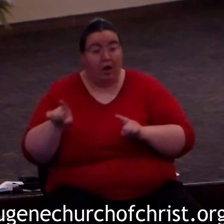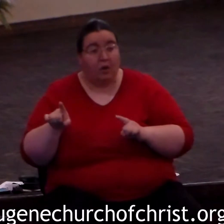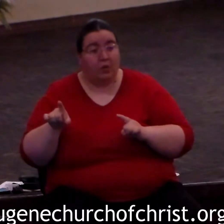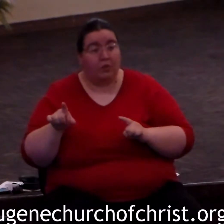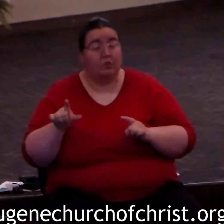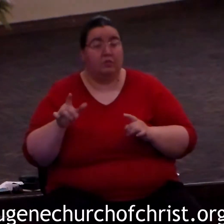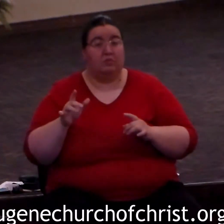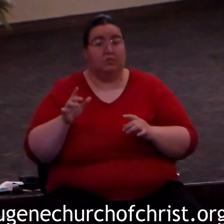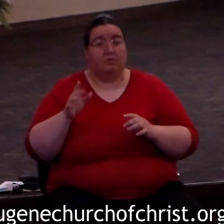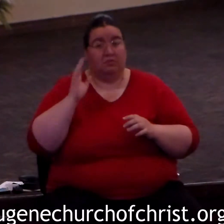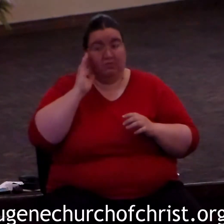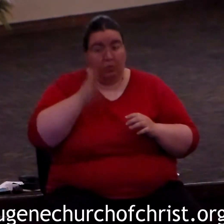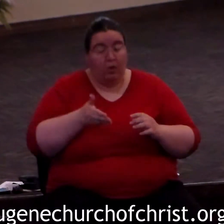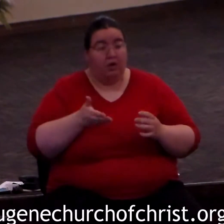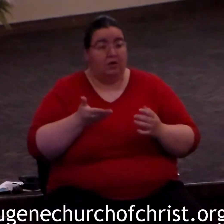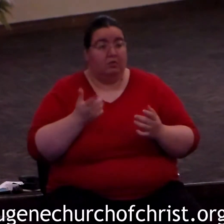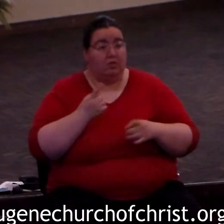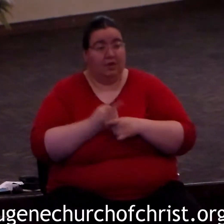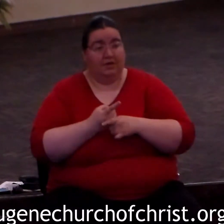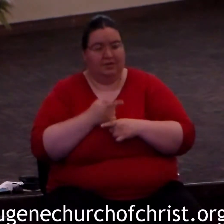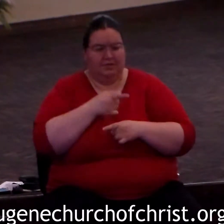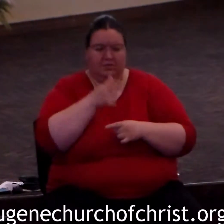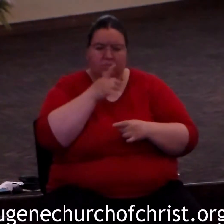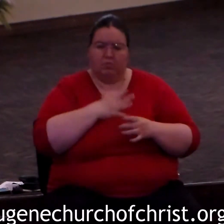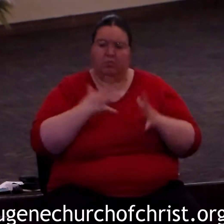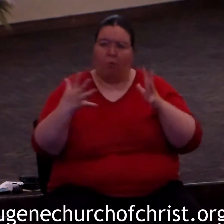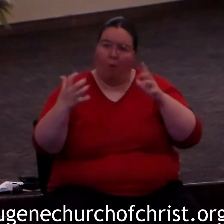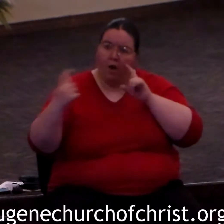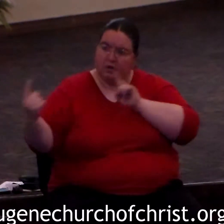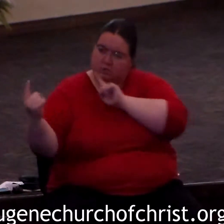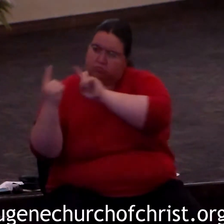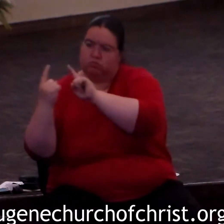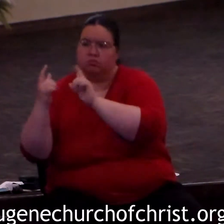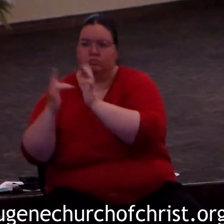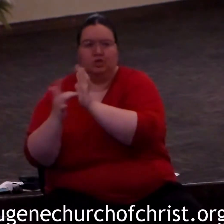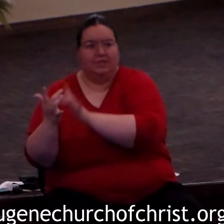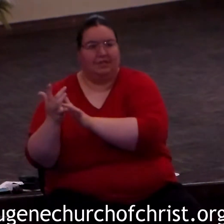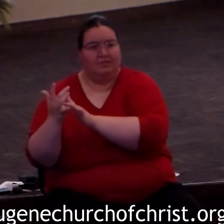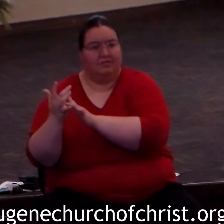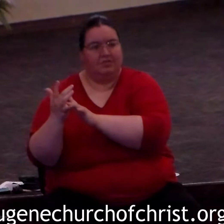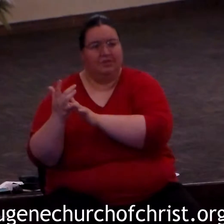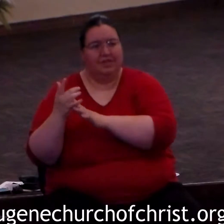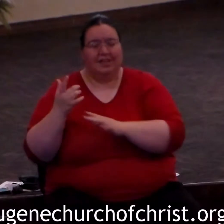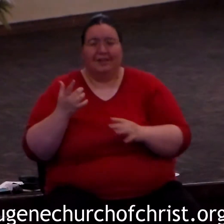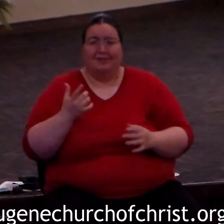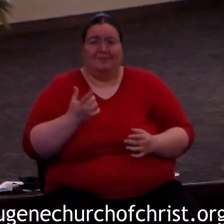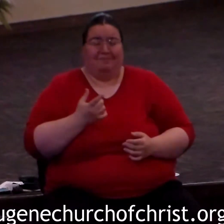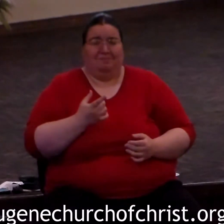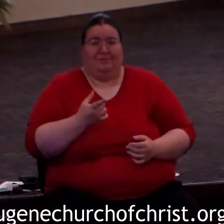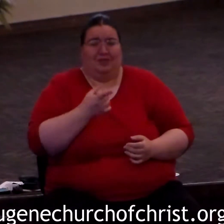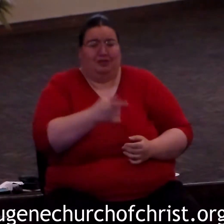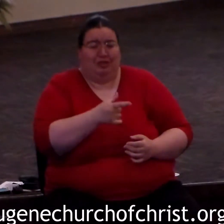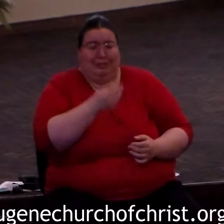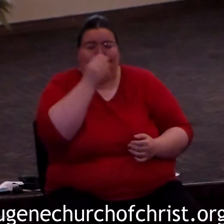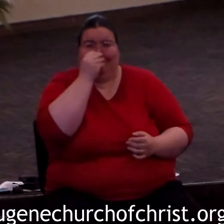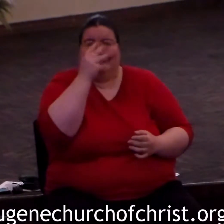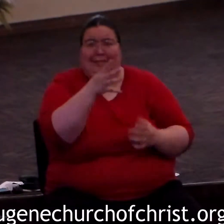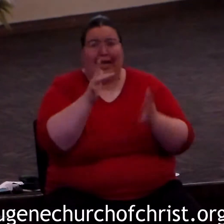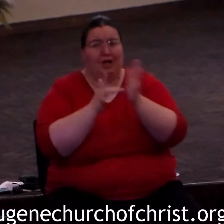happen. This woman wants to get to Jesus. She's not interested if it was supposed to be a quiet day for Jesus. She's not interested in the fact that no one's supposed to know